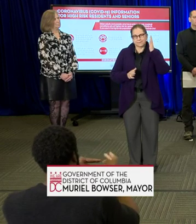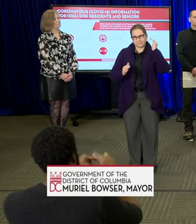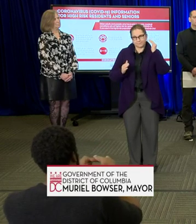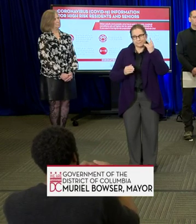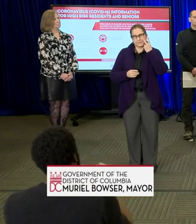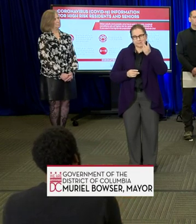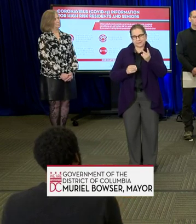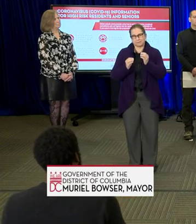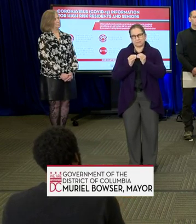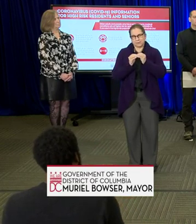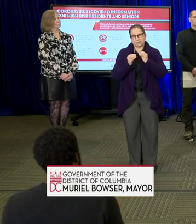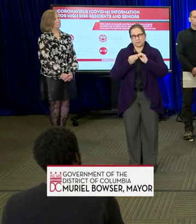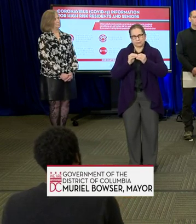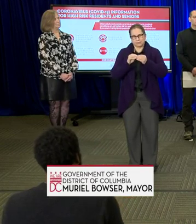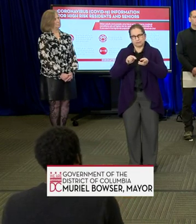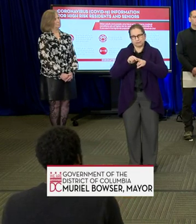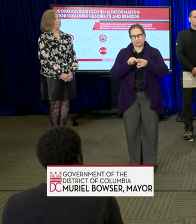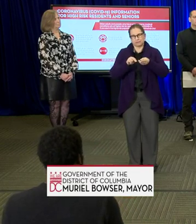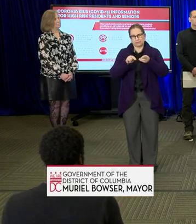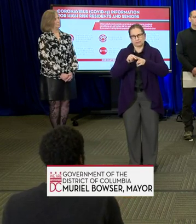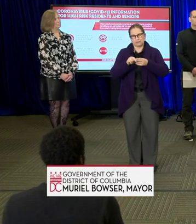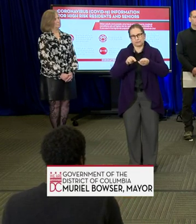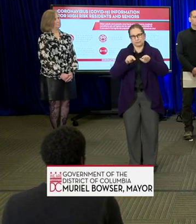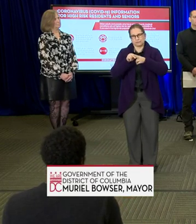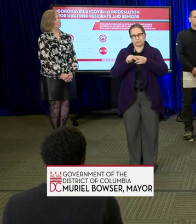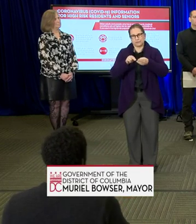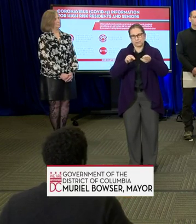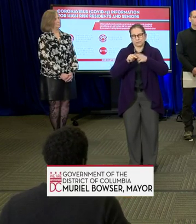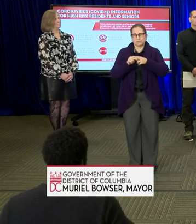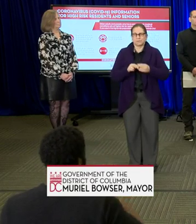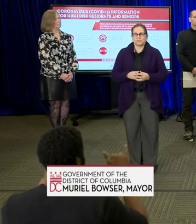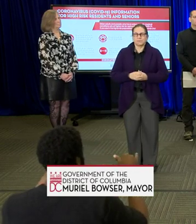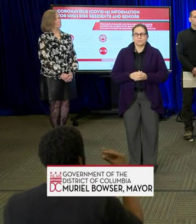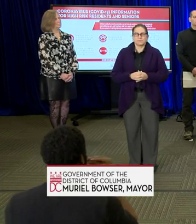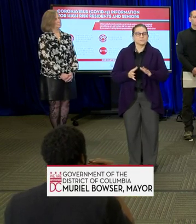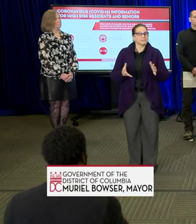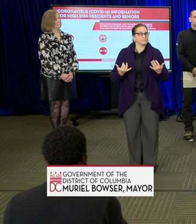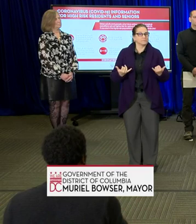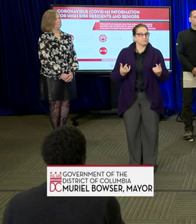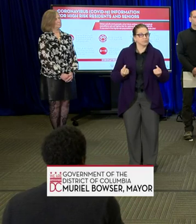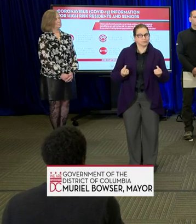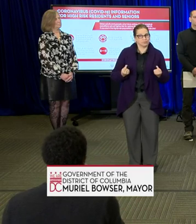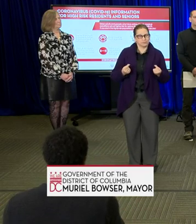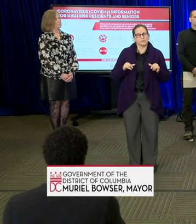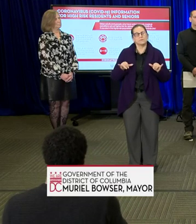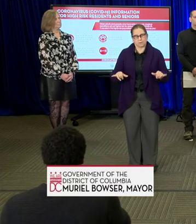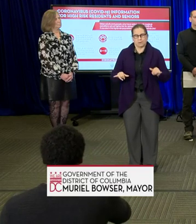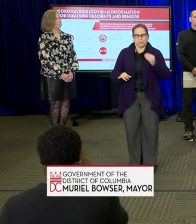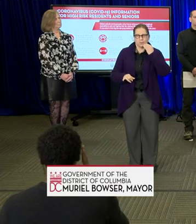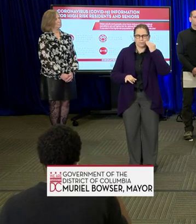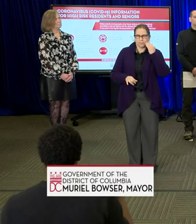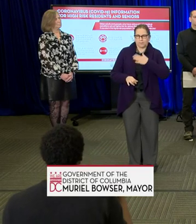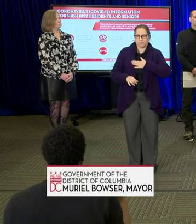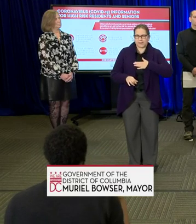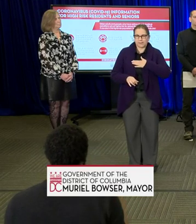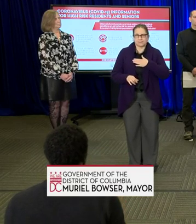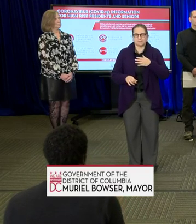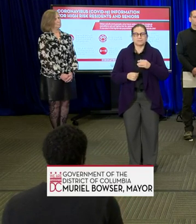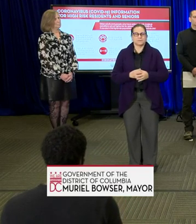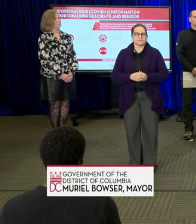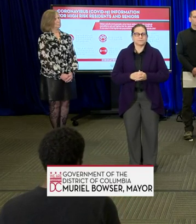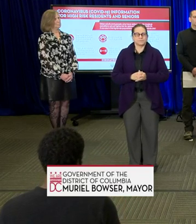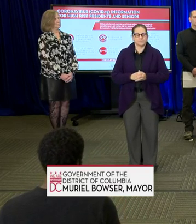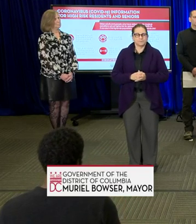stay home so that more of our cases will recover, and that the number of individuals who will be